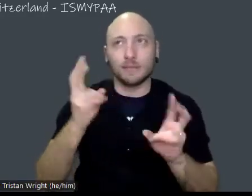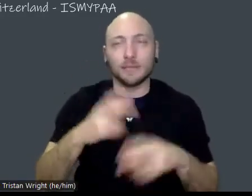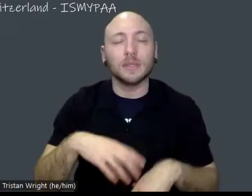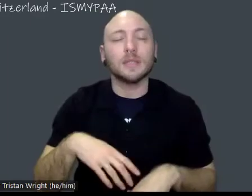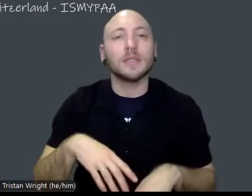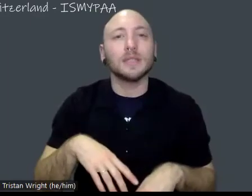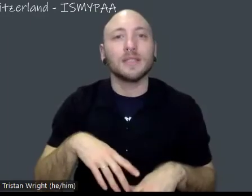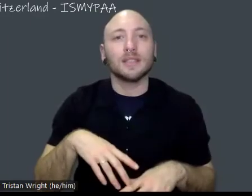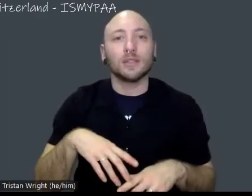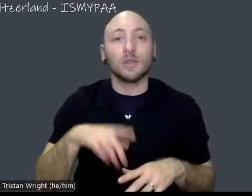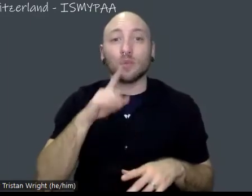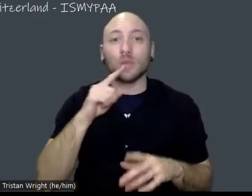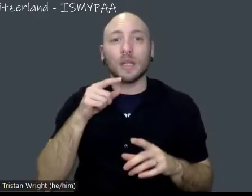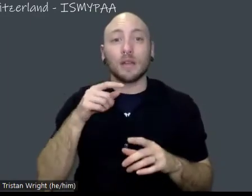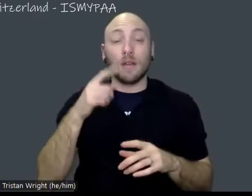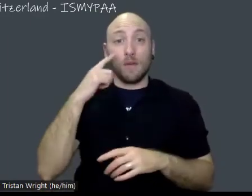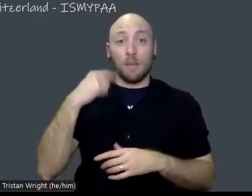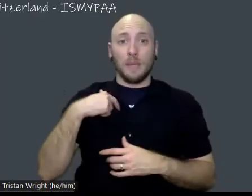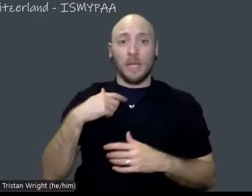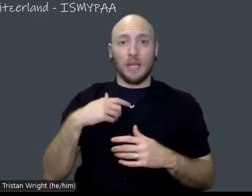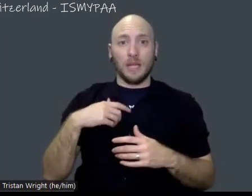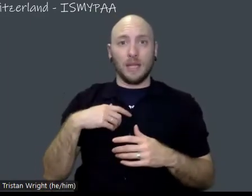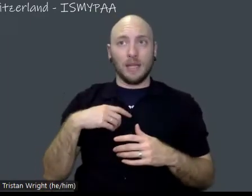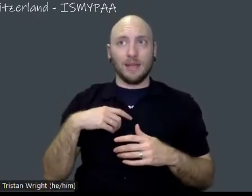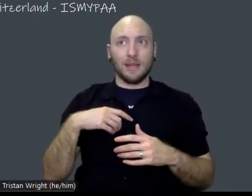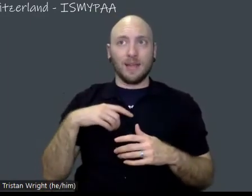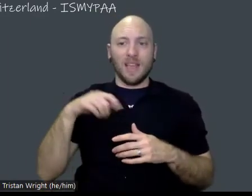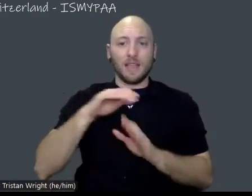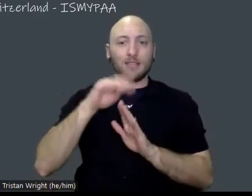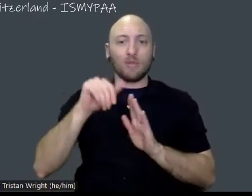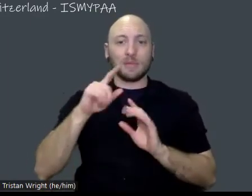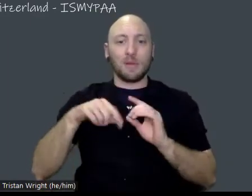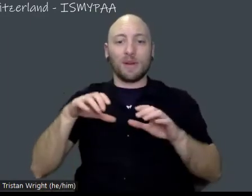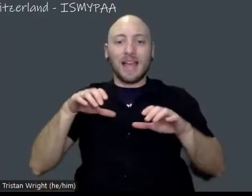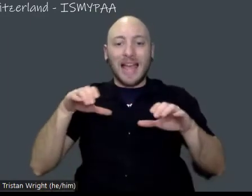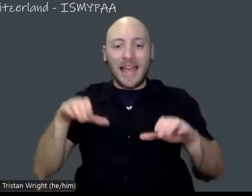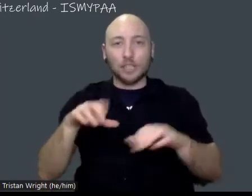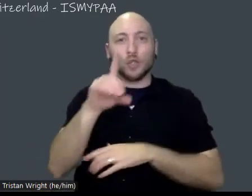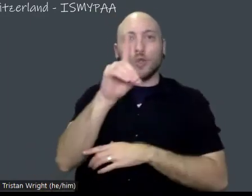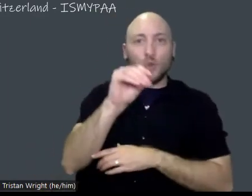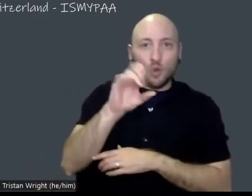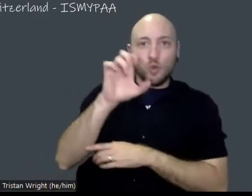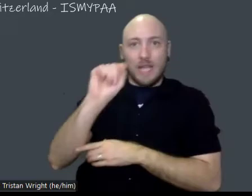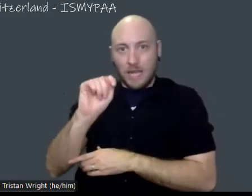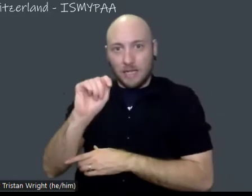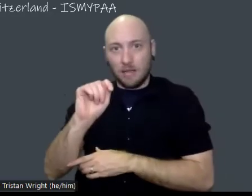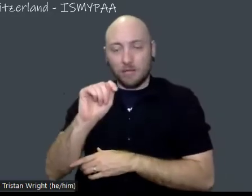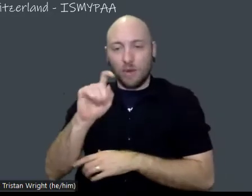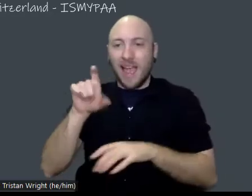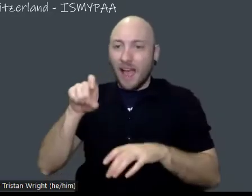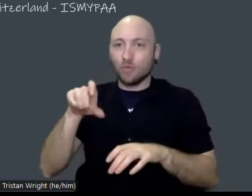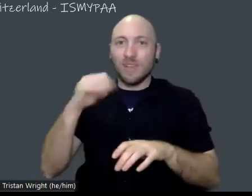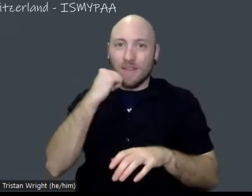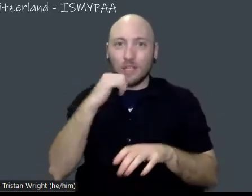of progress, for me, it's a matter of actions, doing my part every day,